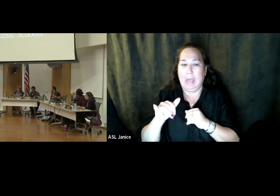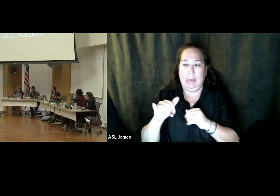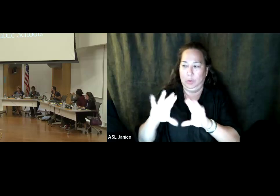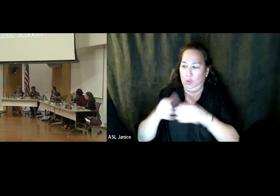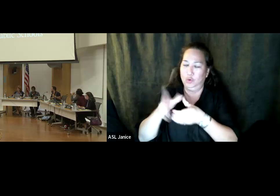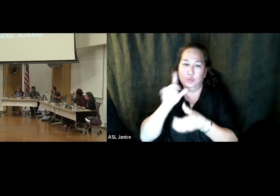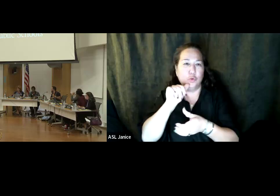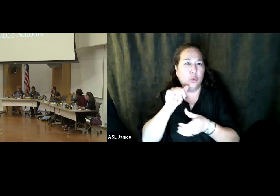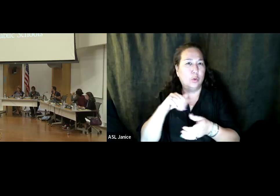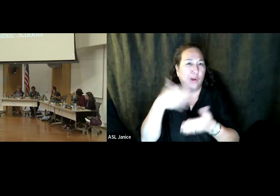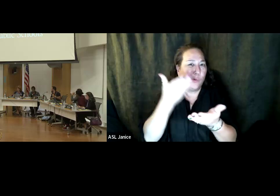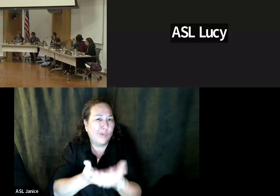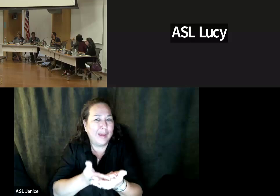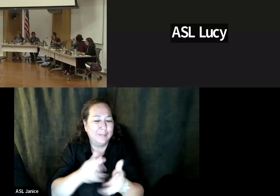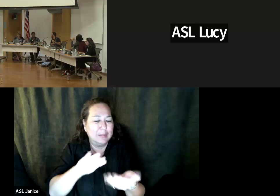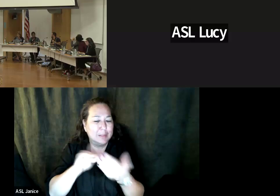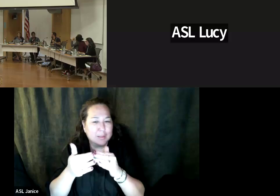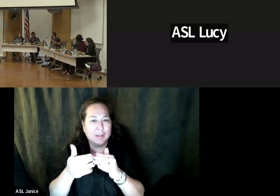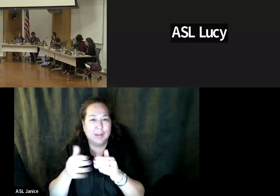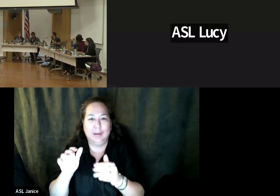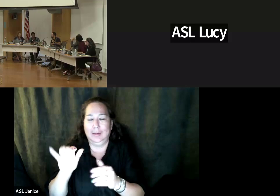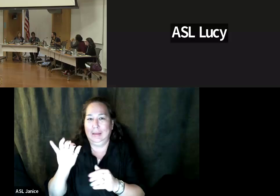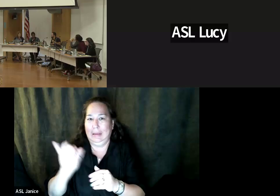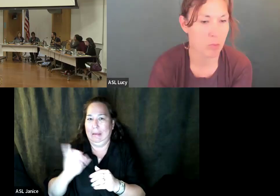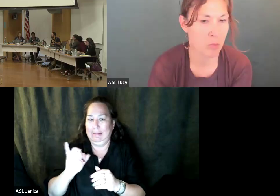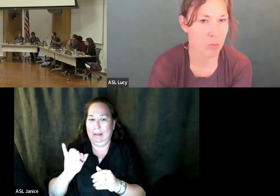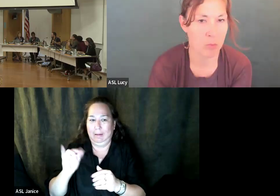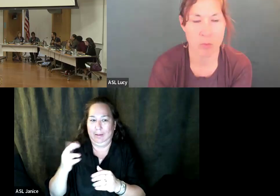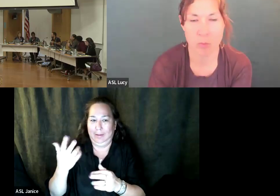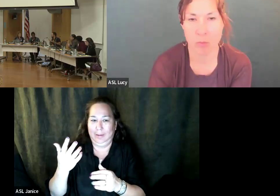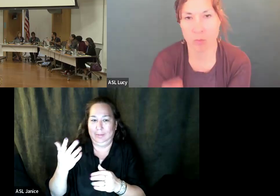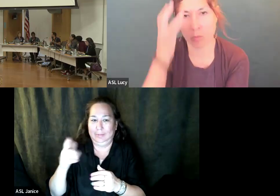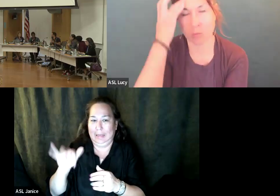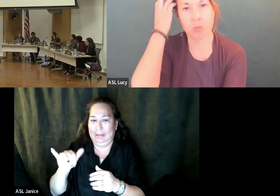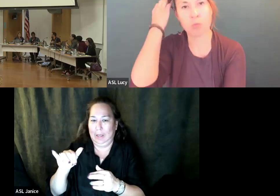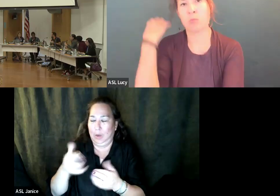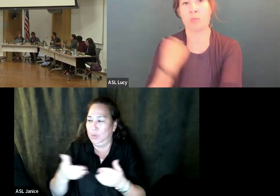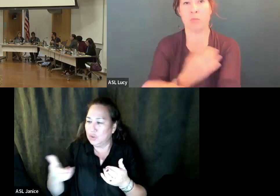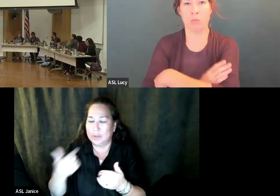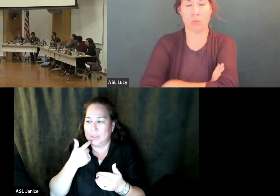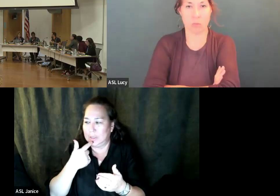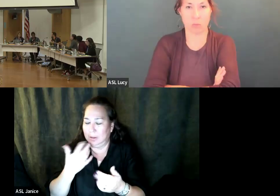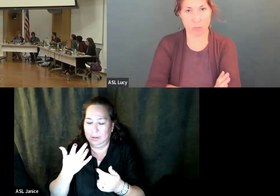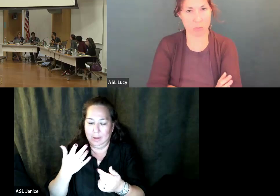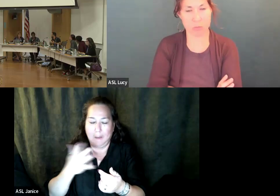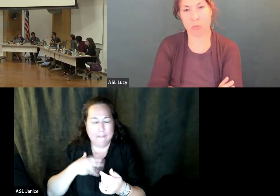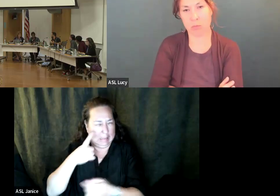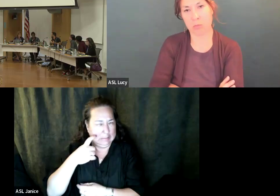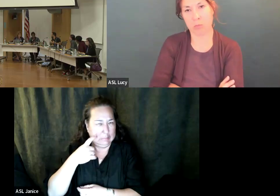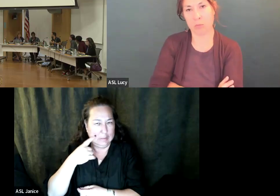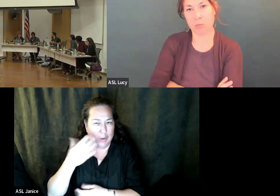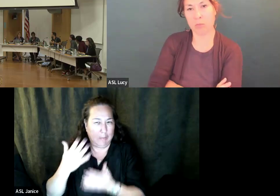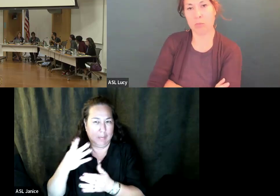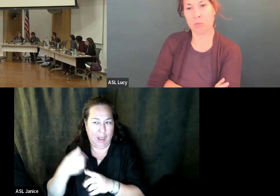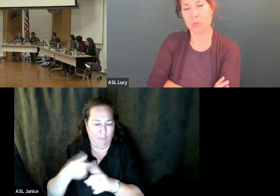then as we're resourcing, this is, my own suspicion, if we're getting folks who are arriving from Haiti or